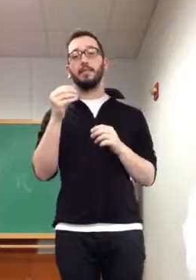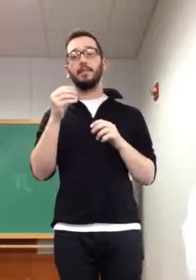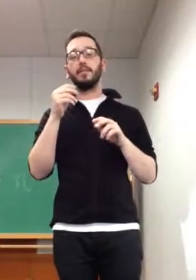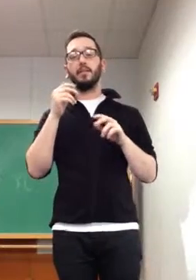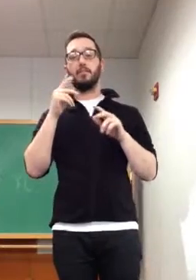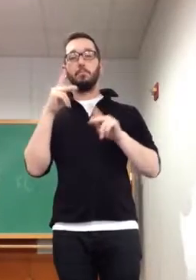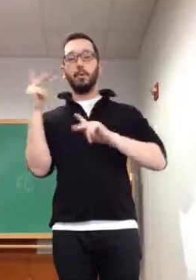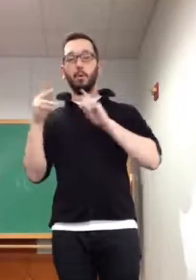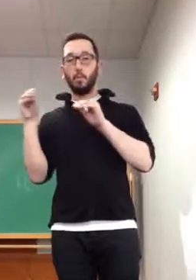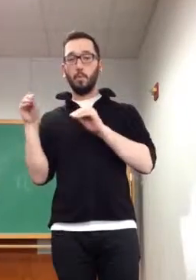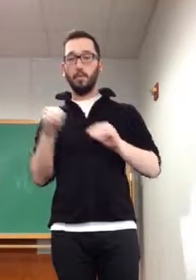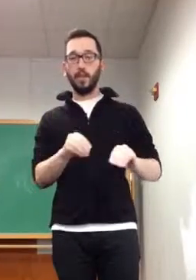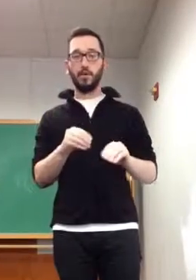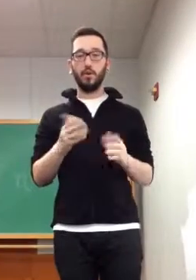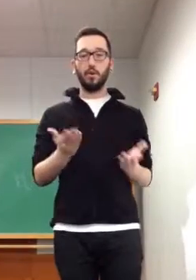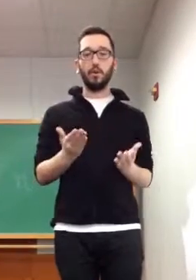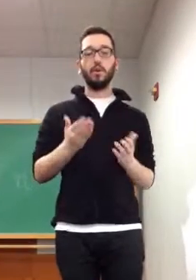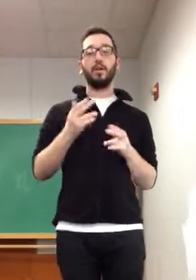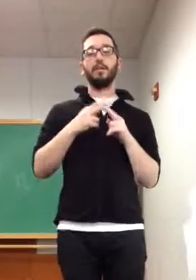from non-European backgrounds.